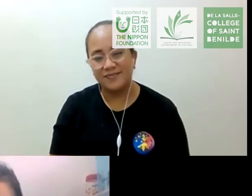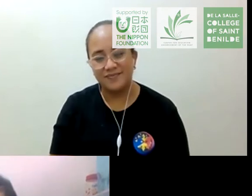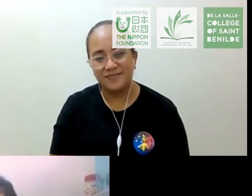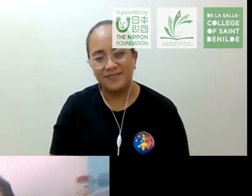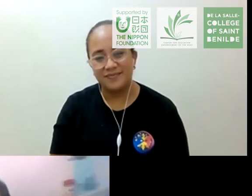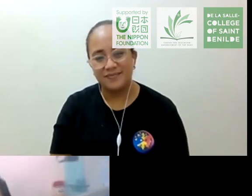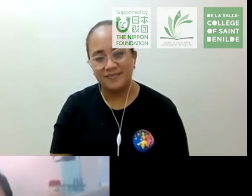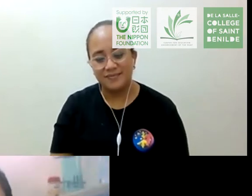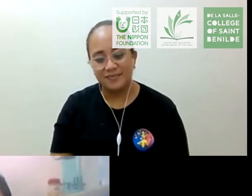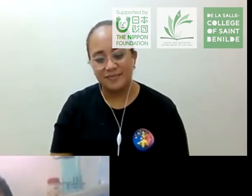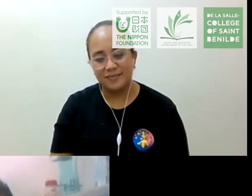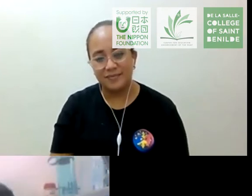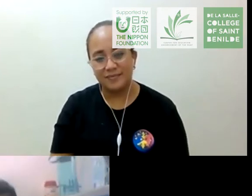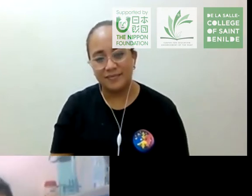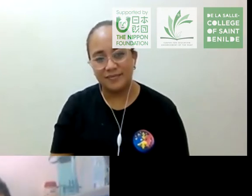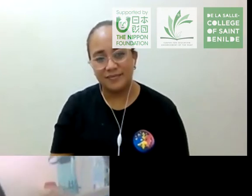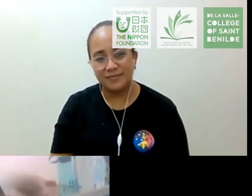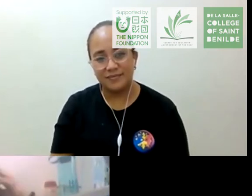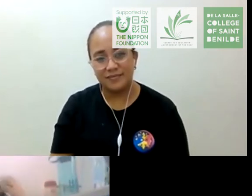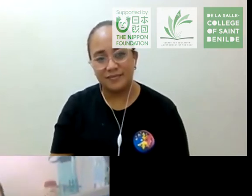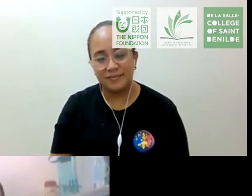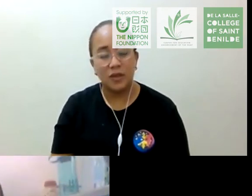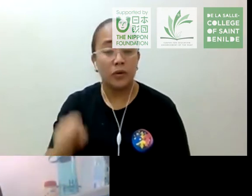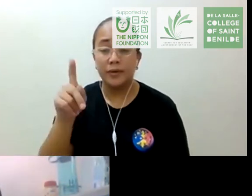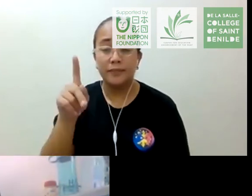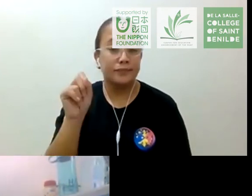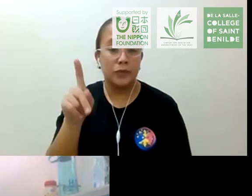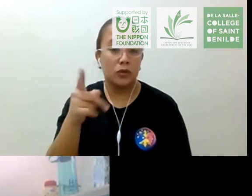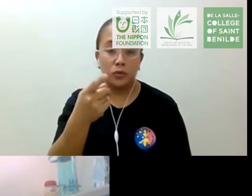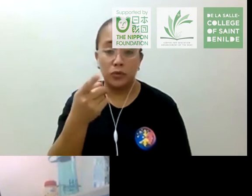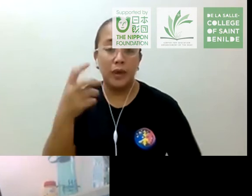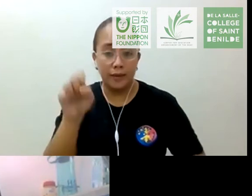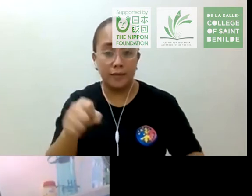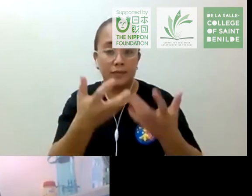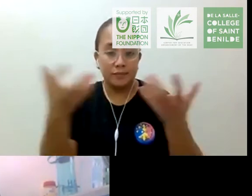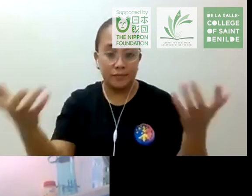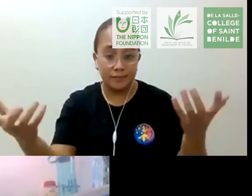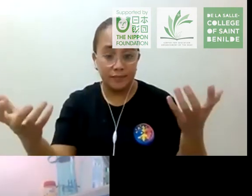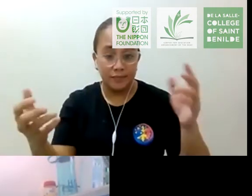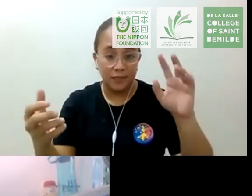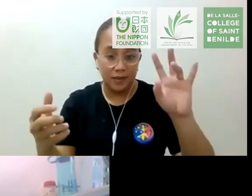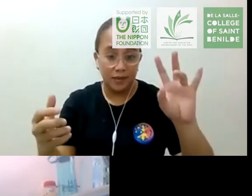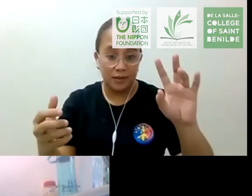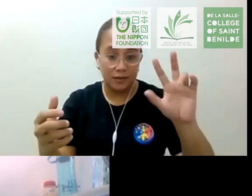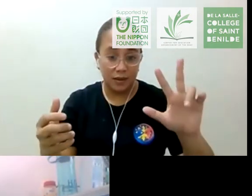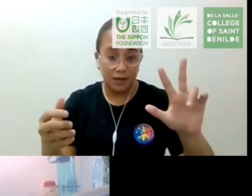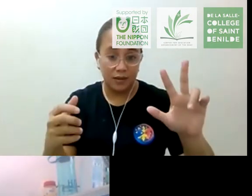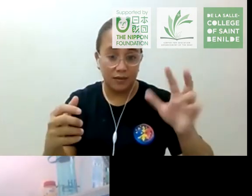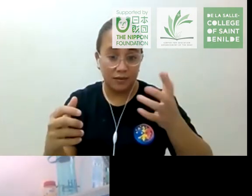Well, we haven't put it all together yet, but okay. I'll just you can do separately. Separately.